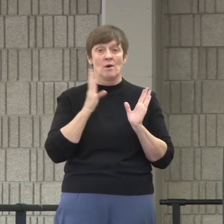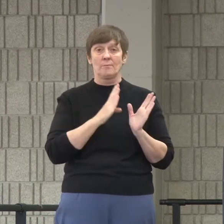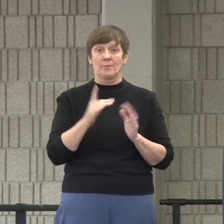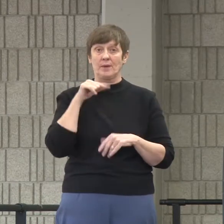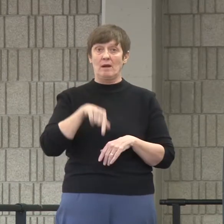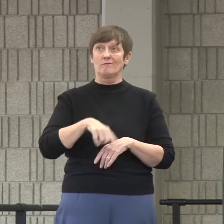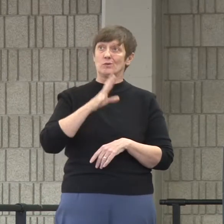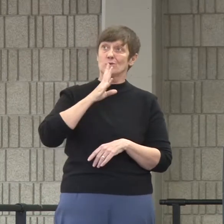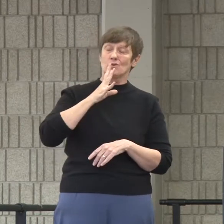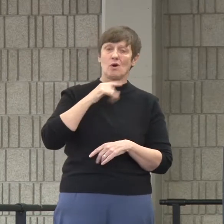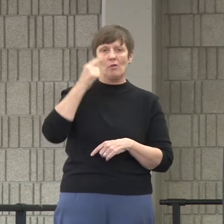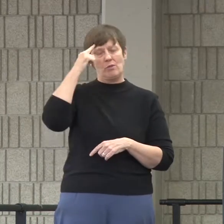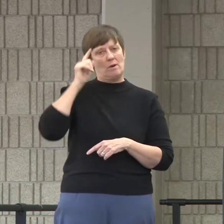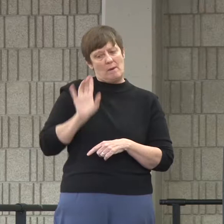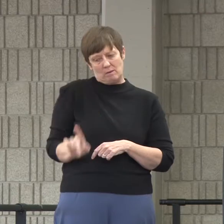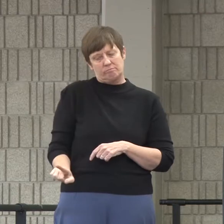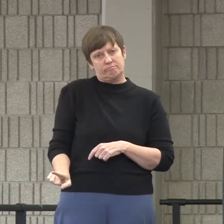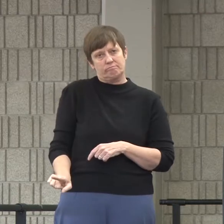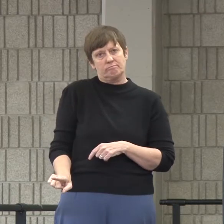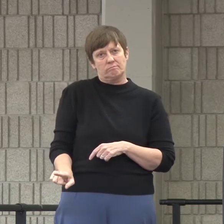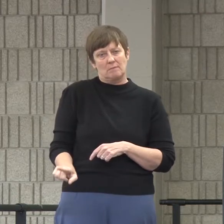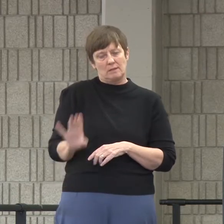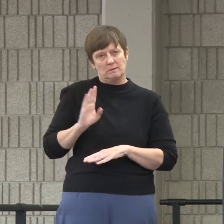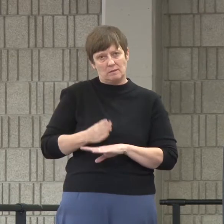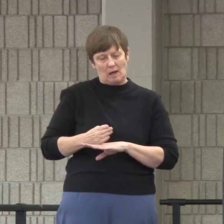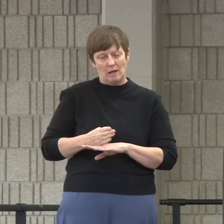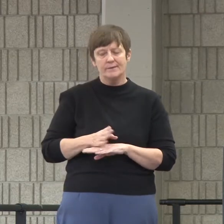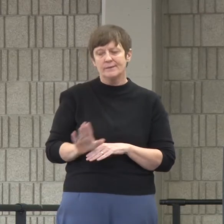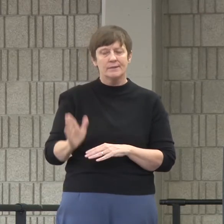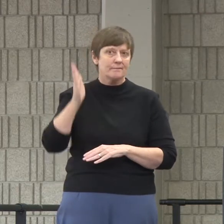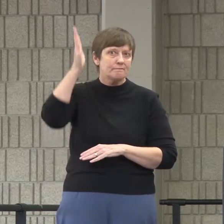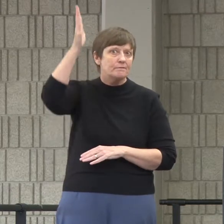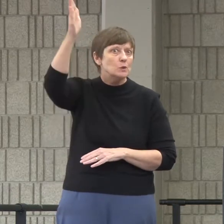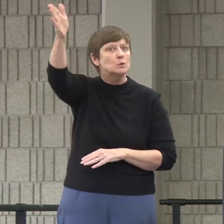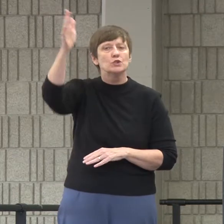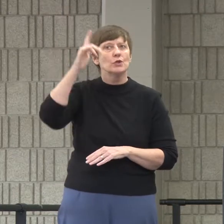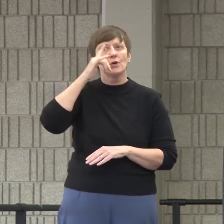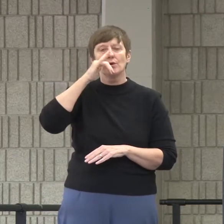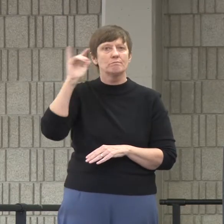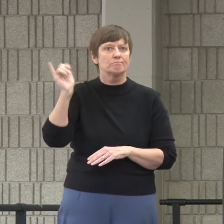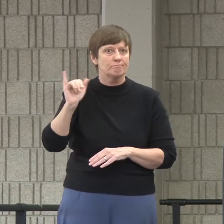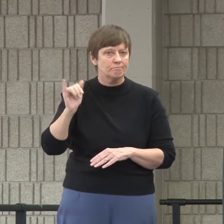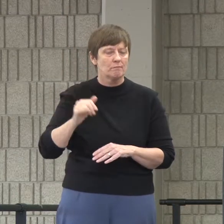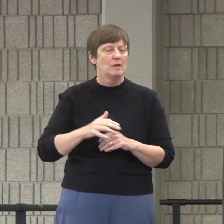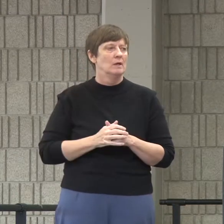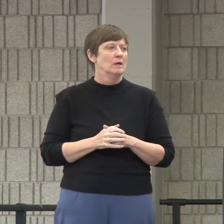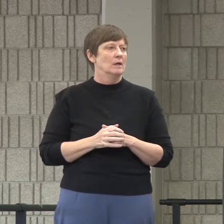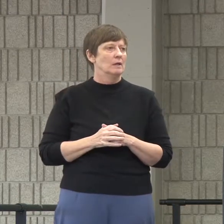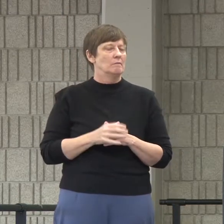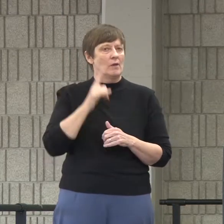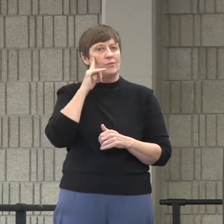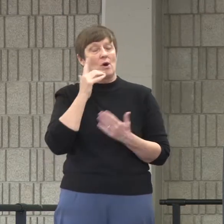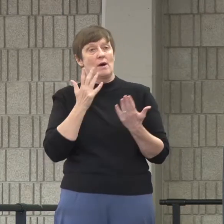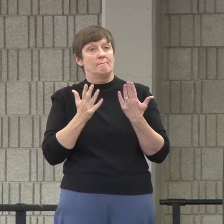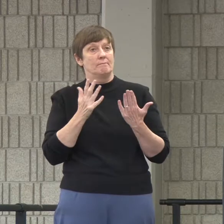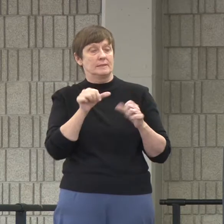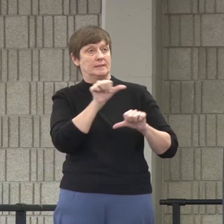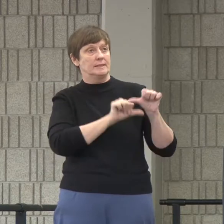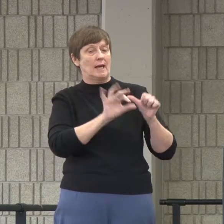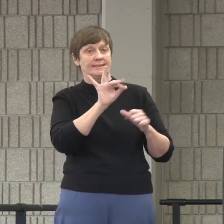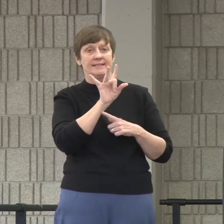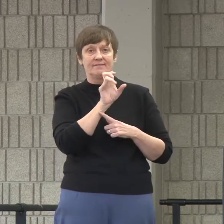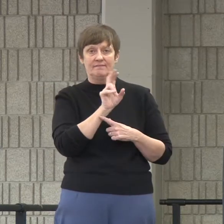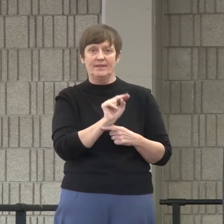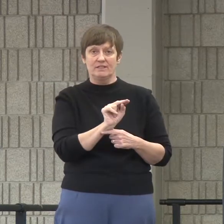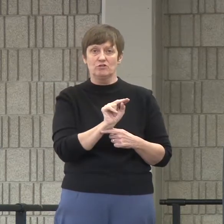I thought a lot about my son and his future. And I thought about science fiction